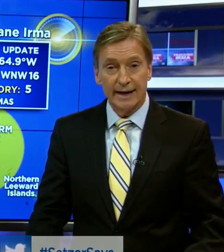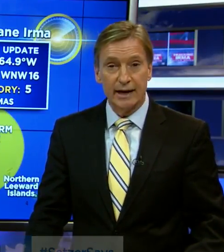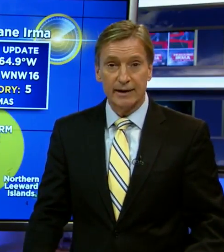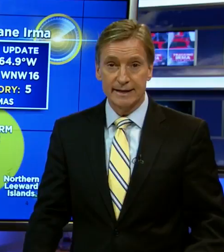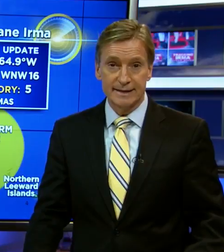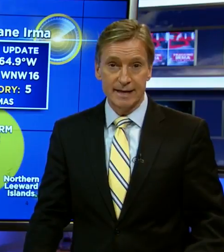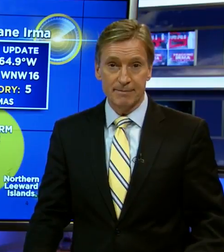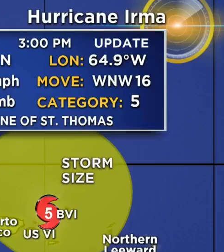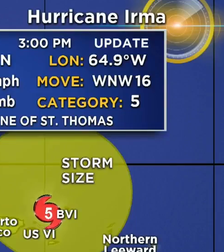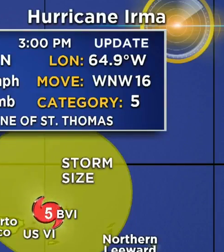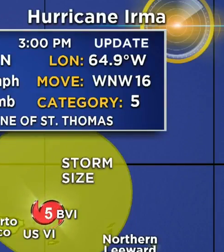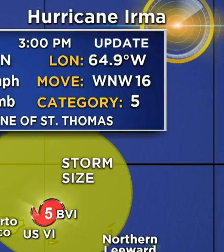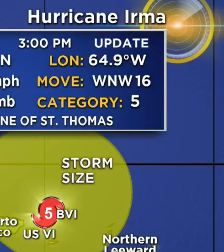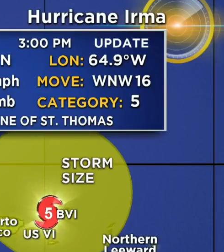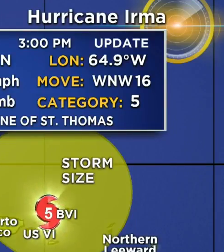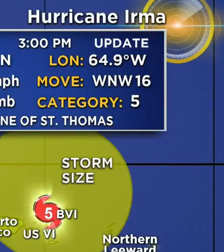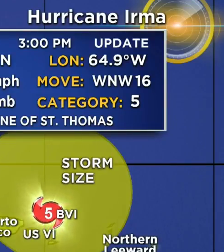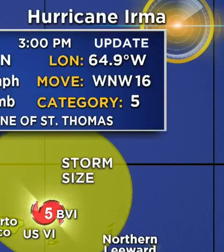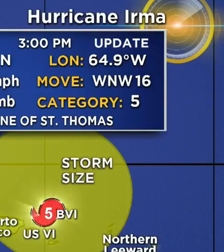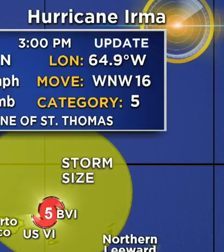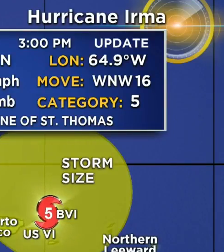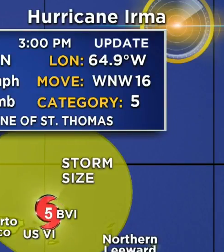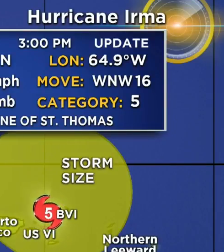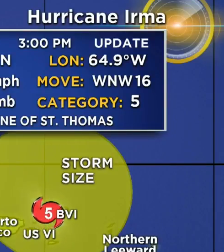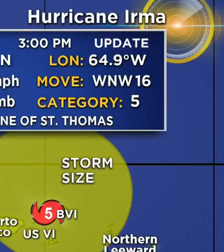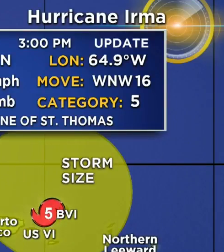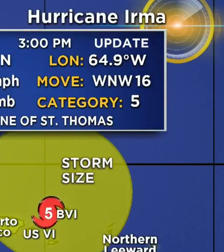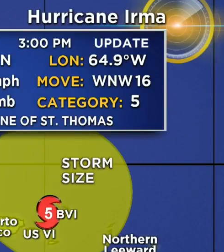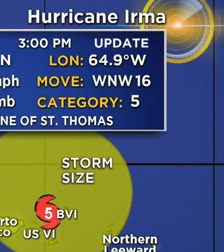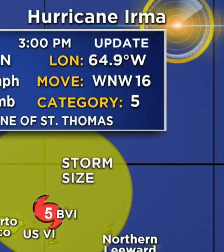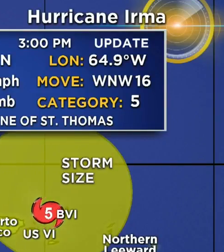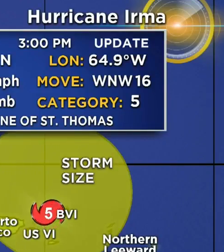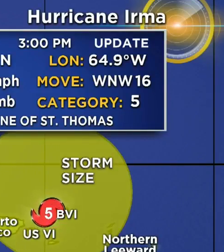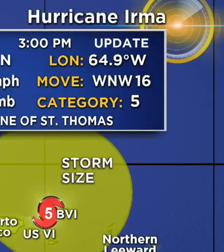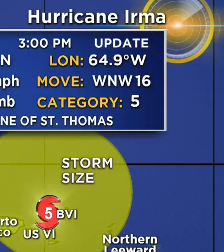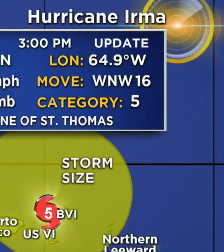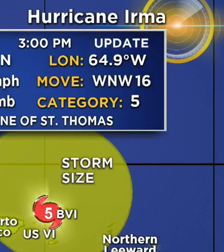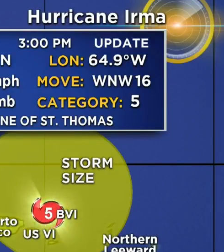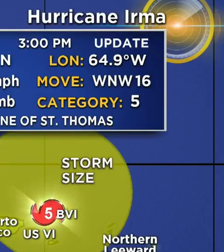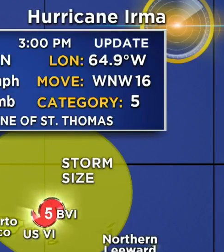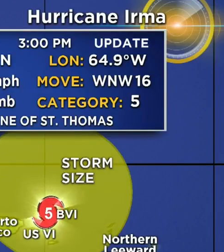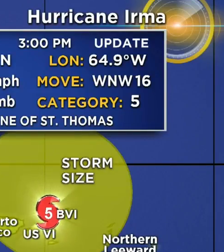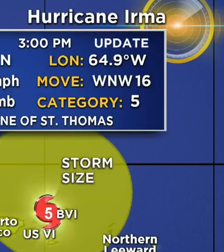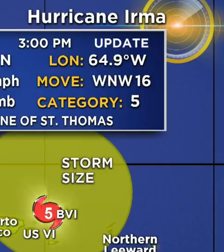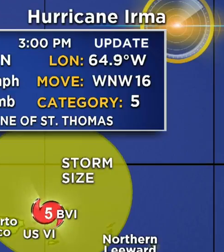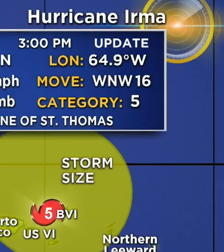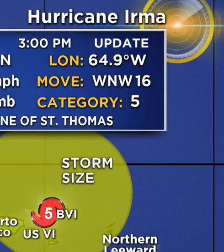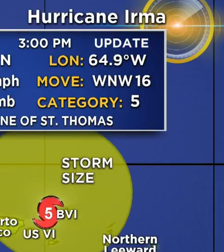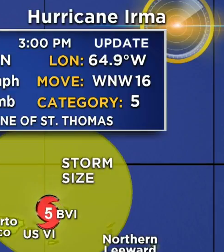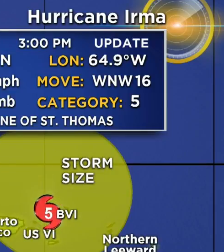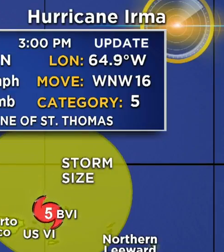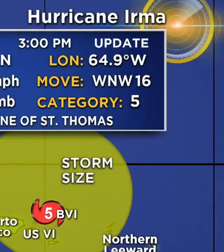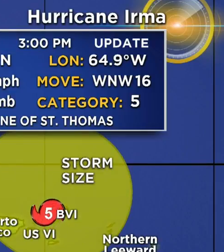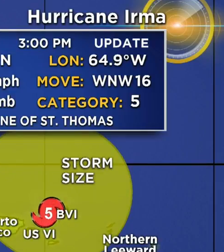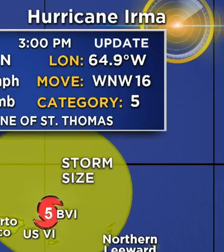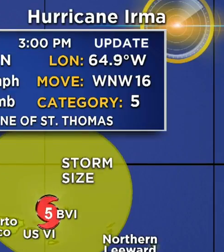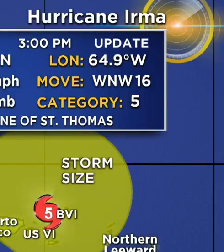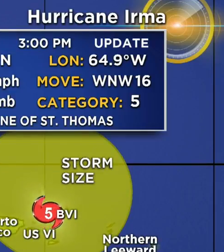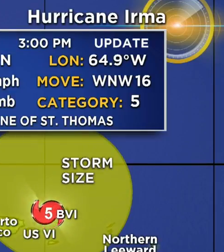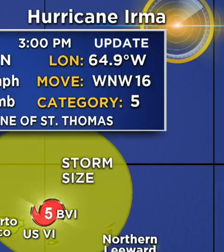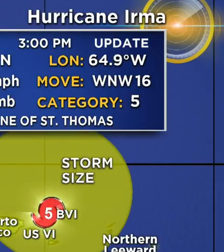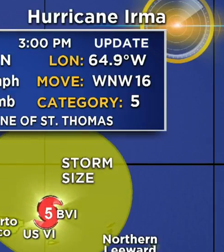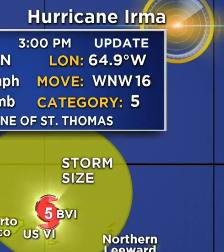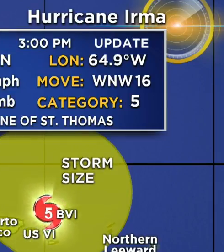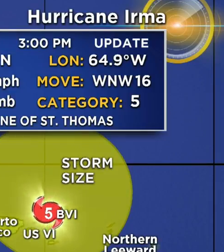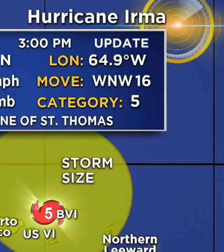we look at here is typically the 3 o'clock position update. And so what we're looking at here